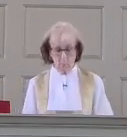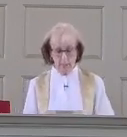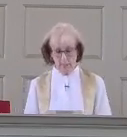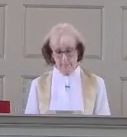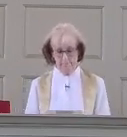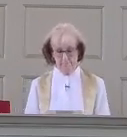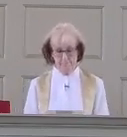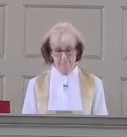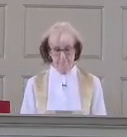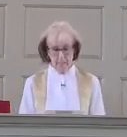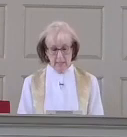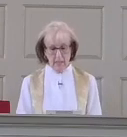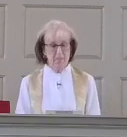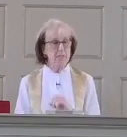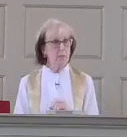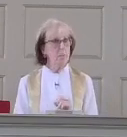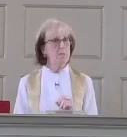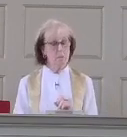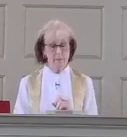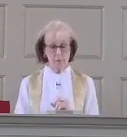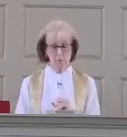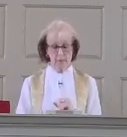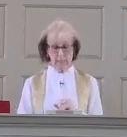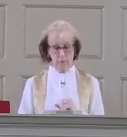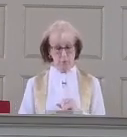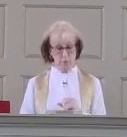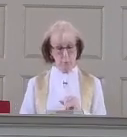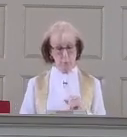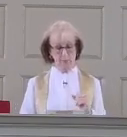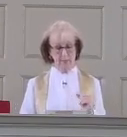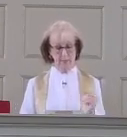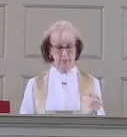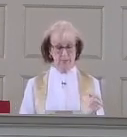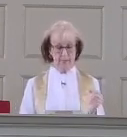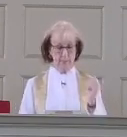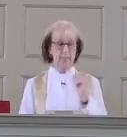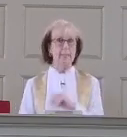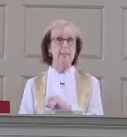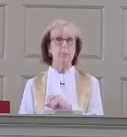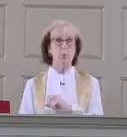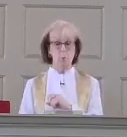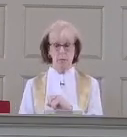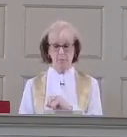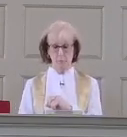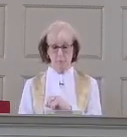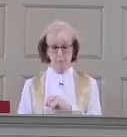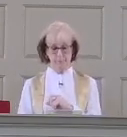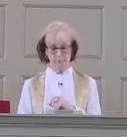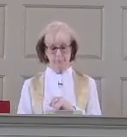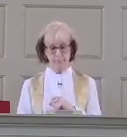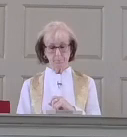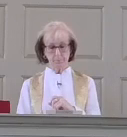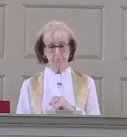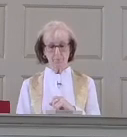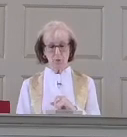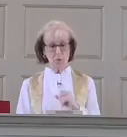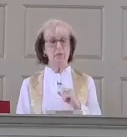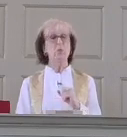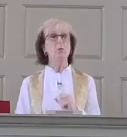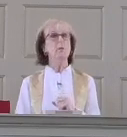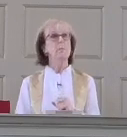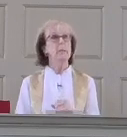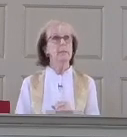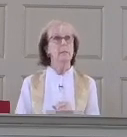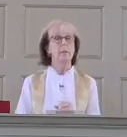stole him away. If this comes to the governor's ears, we will satisfy him and keep you out of trouble." So